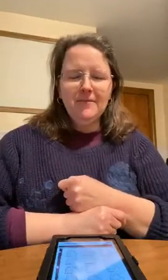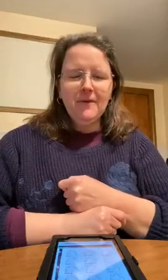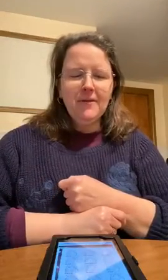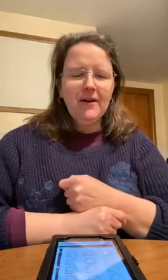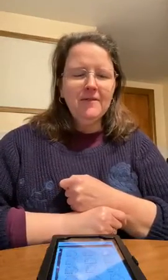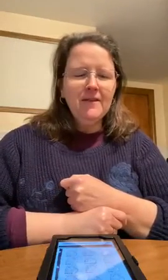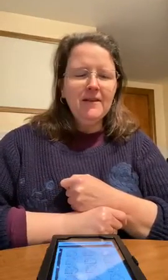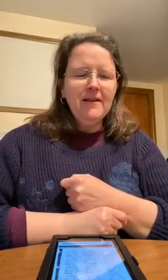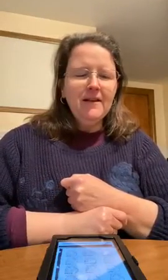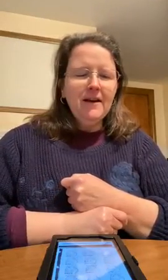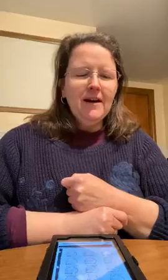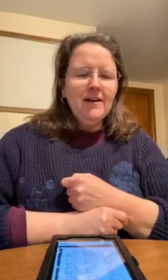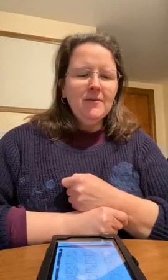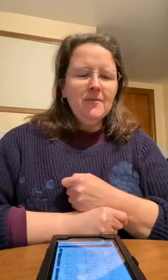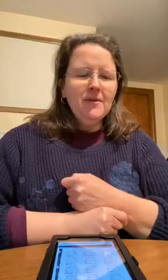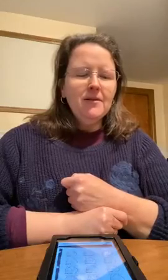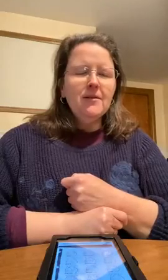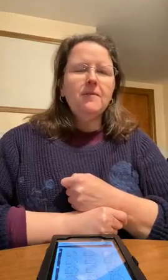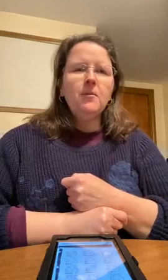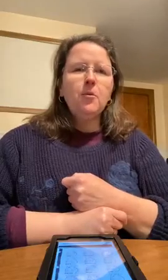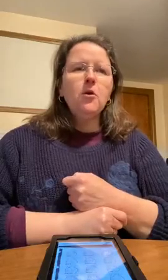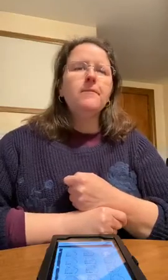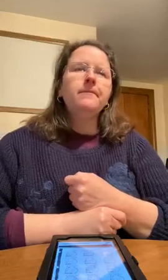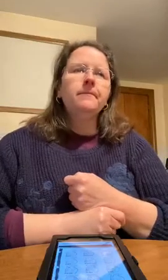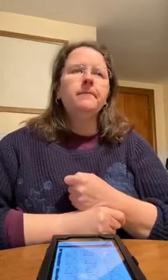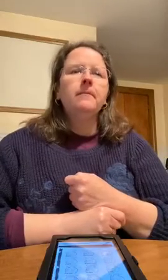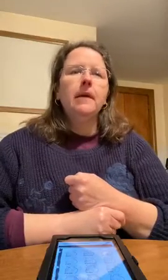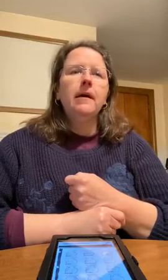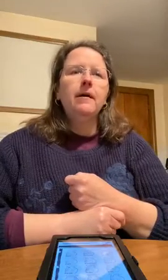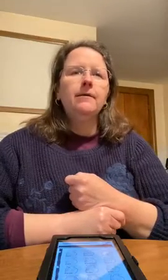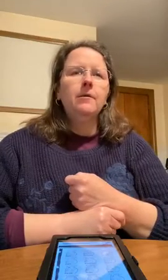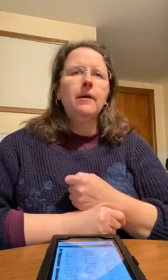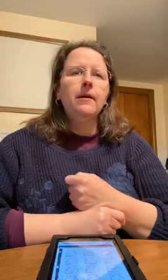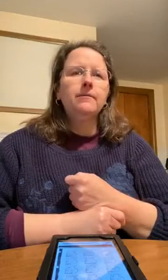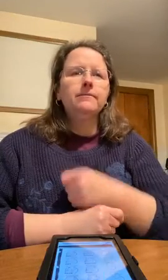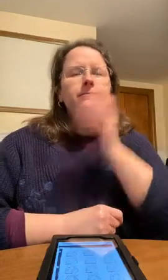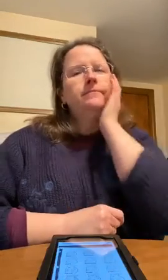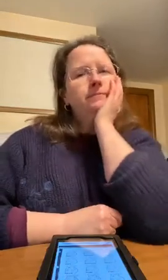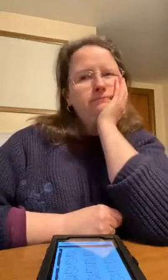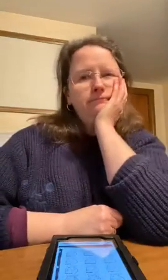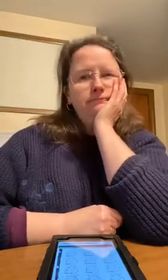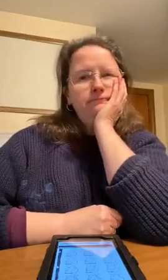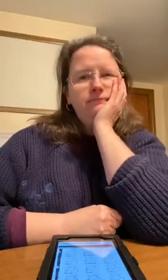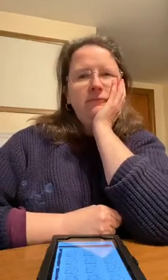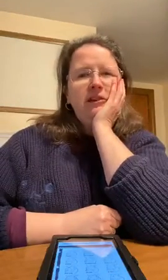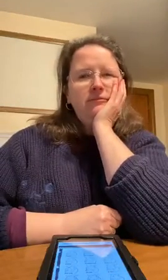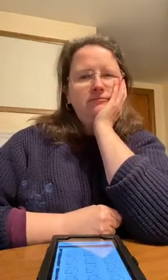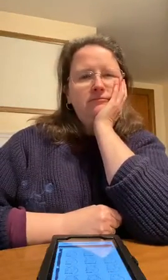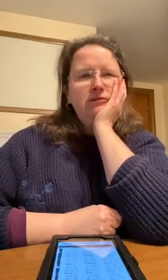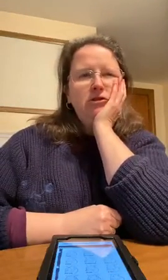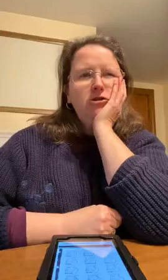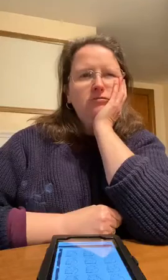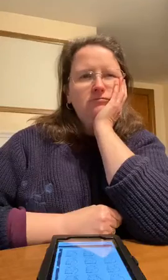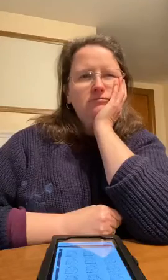Okay. If you're bored. Yeah, okay. Yep, sure.